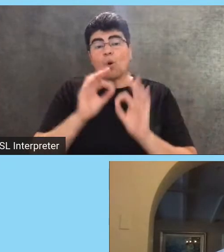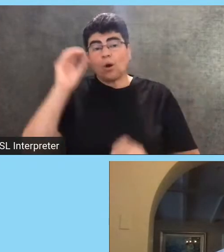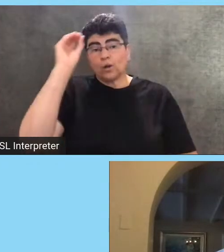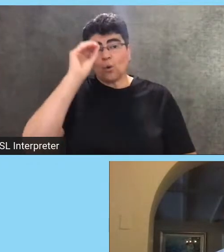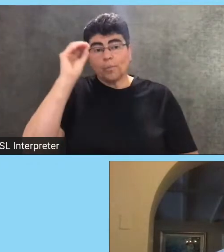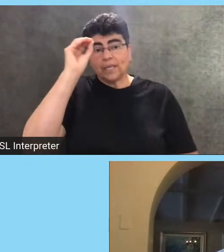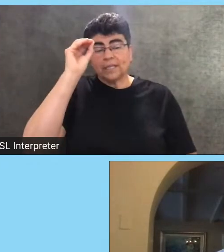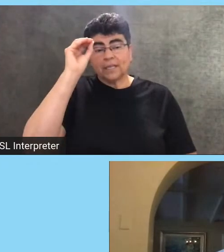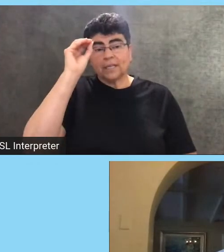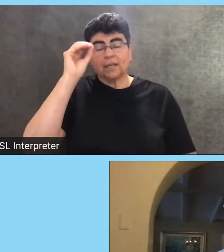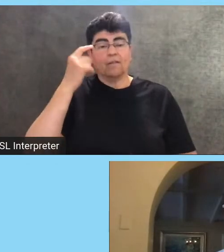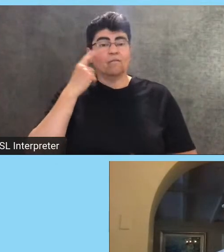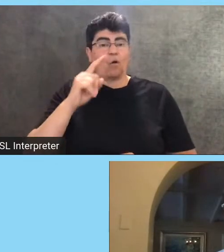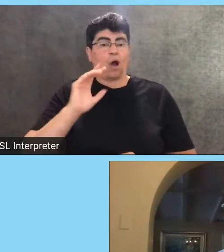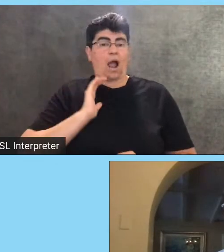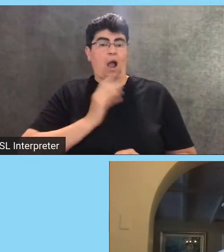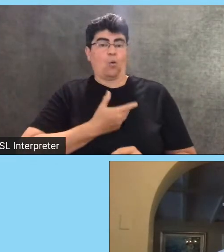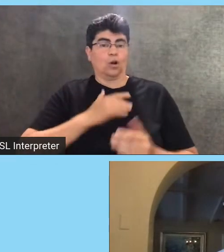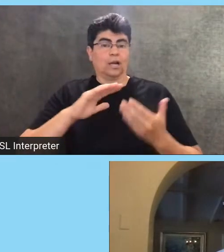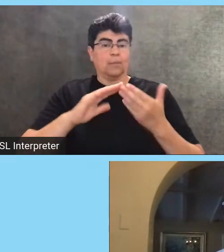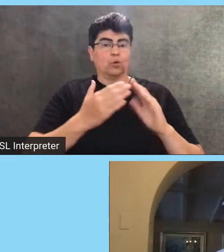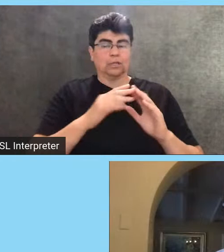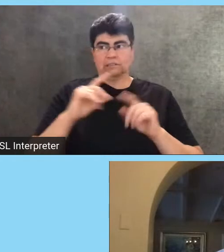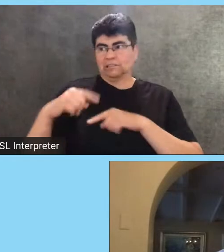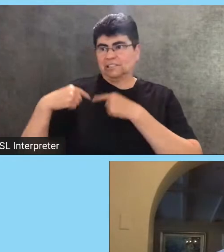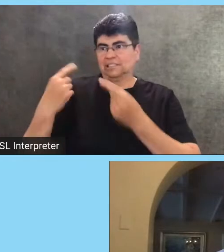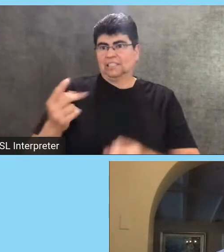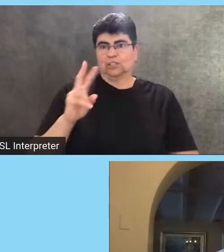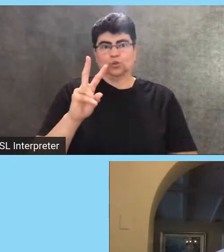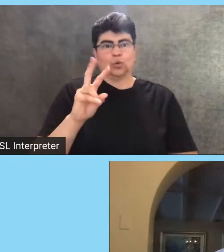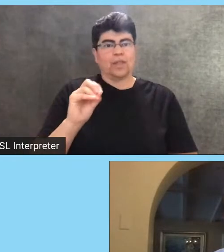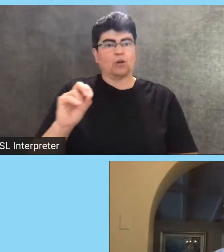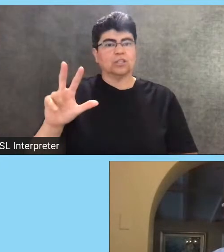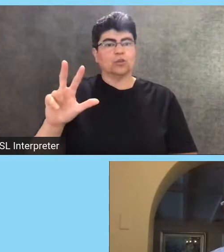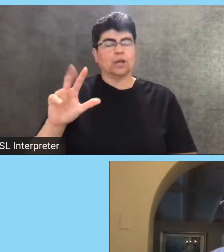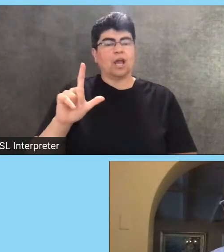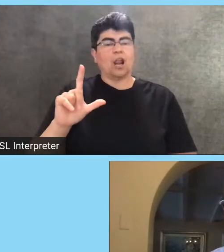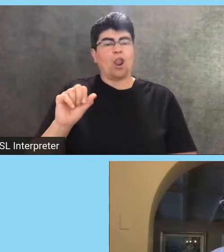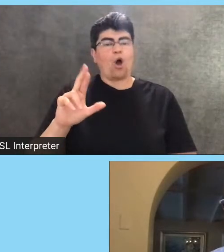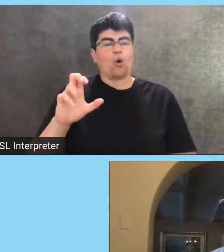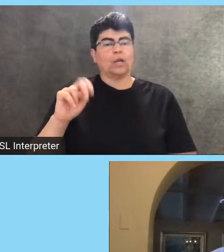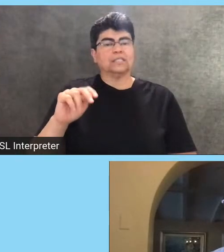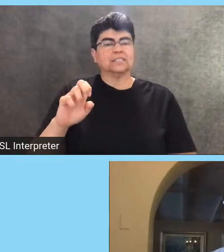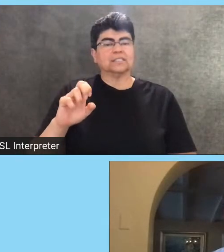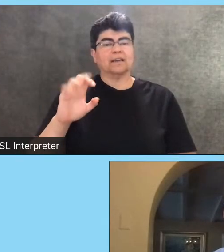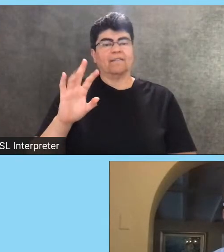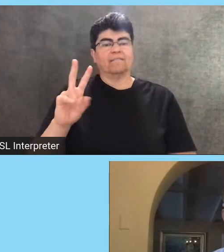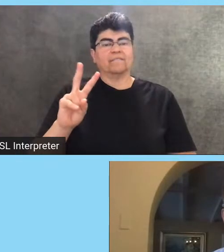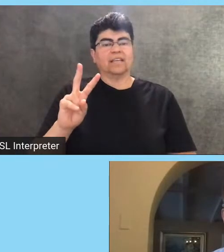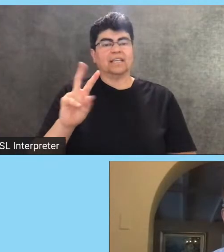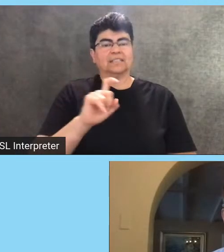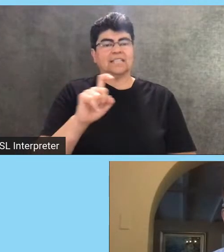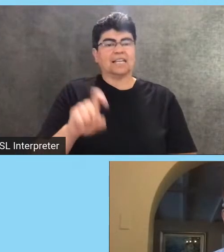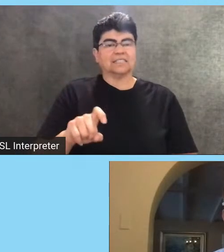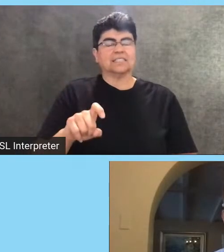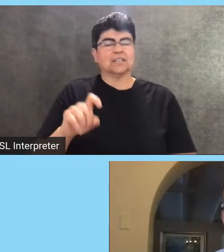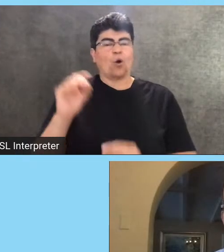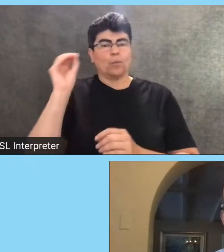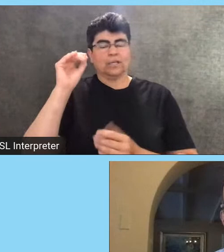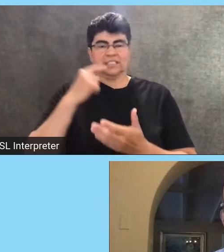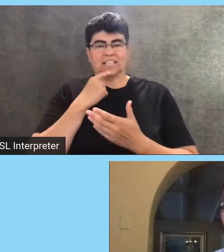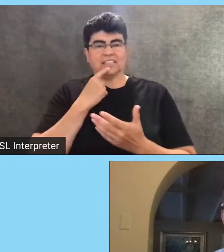opinion for our community since the 2003 Lawrence v. Texas opinion, where the Supreme Court said that